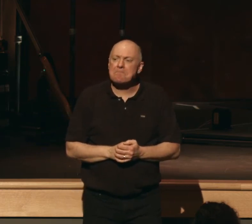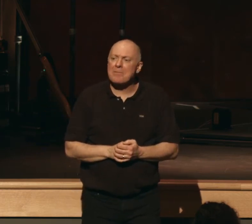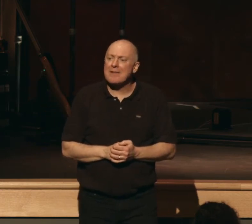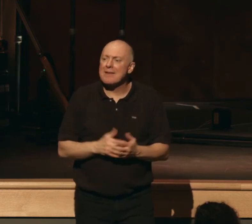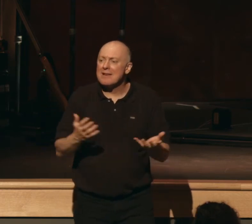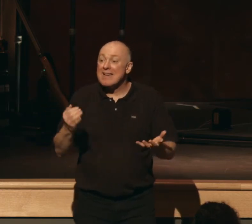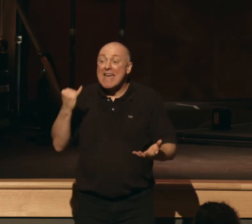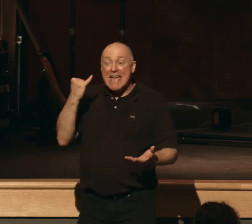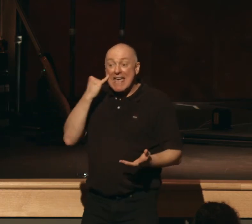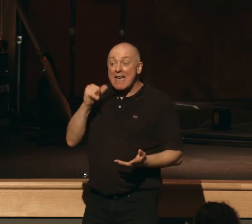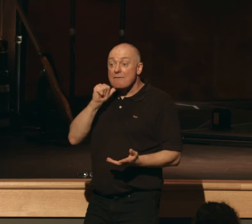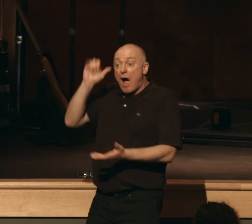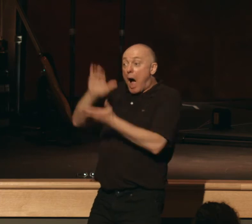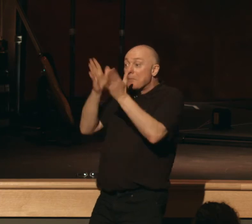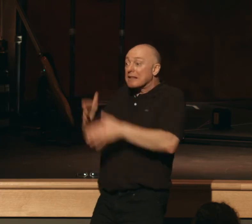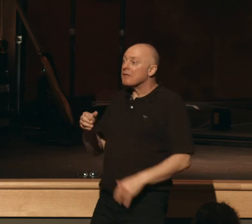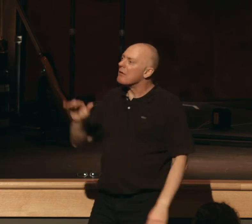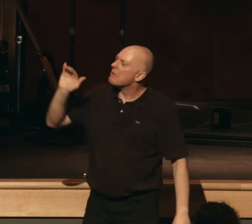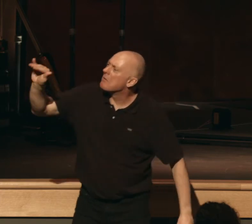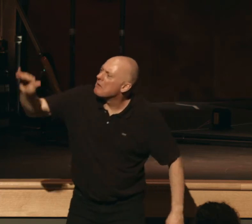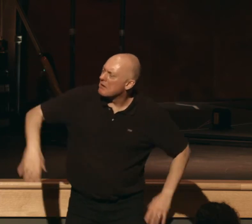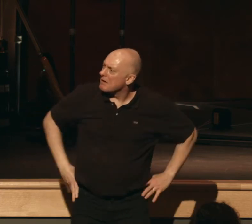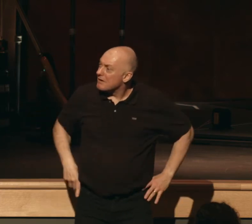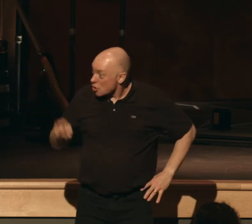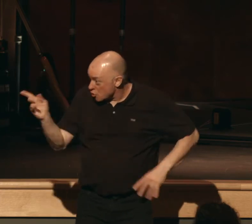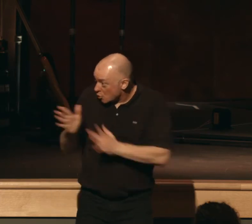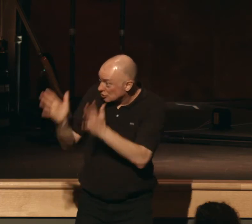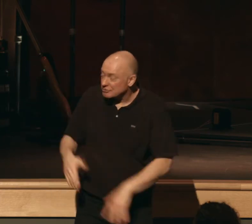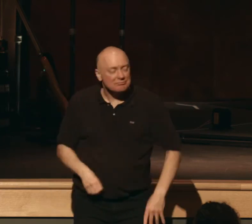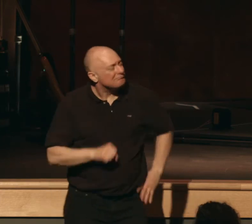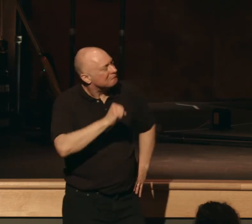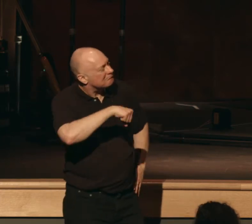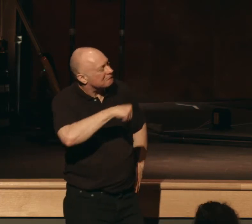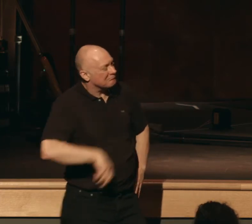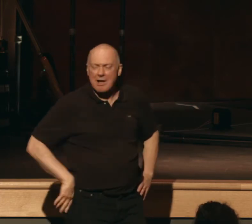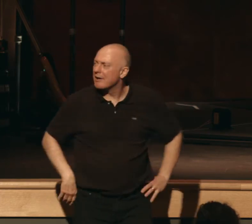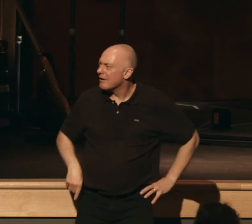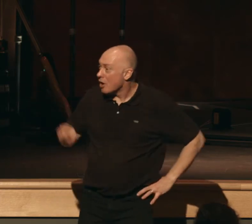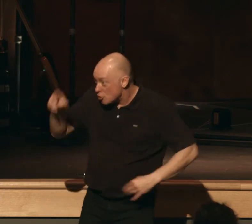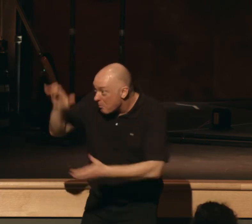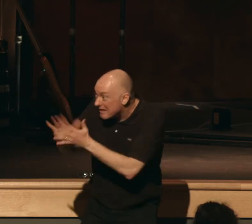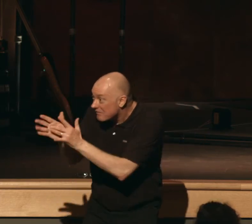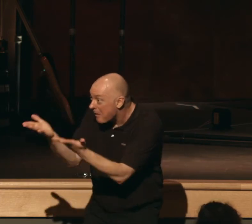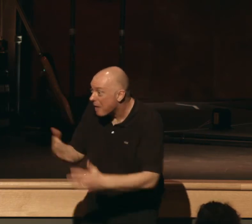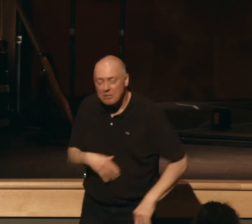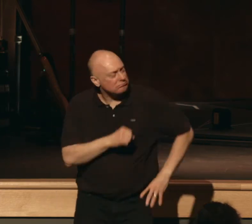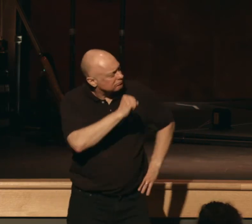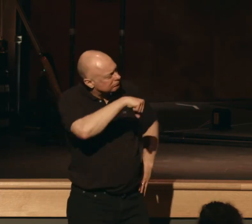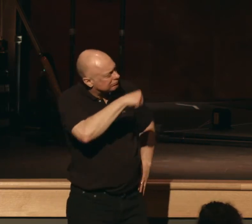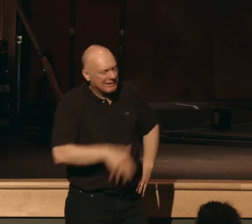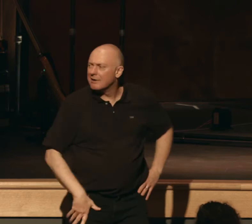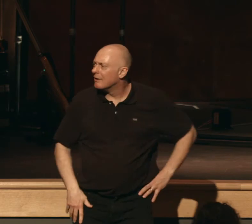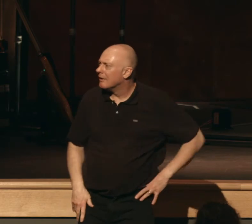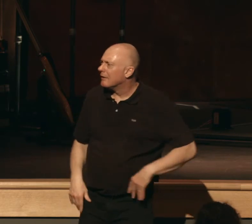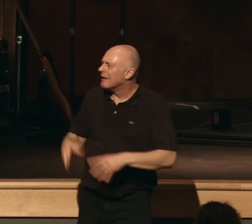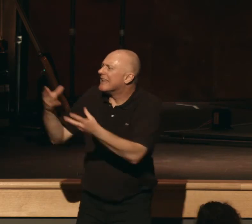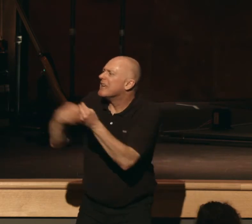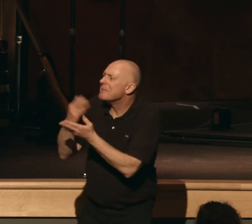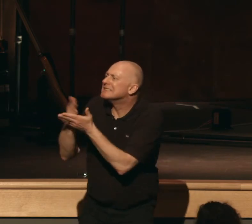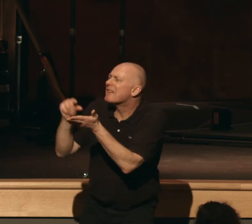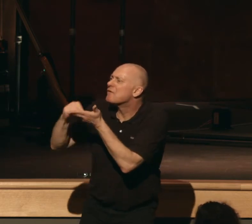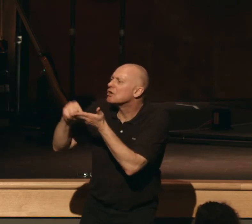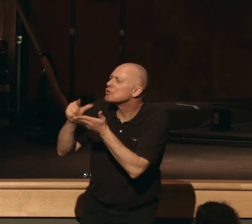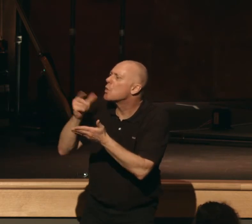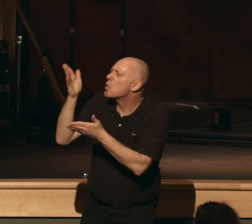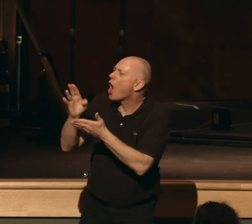If an unbeliever came up to you and said to you, hey, so you're a Christian, right? And so you believe the Bible? Hey, maybe you could give me a couple of verses about who